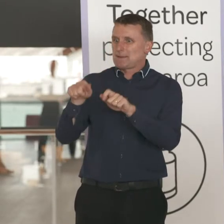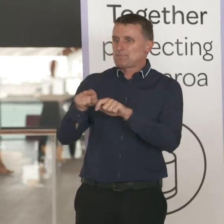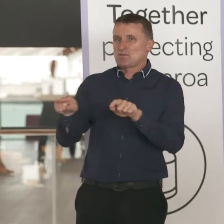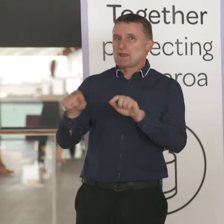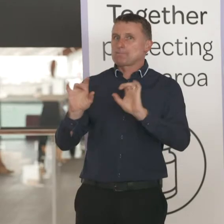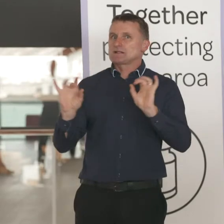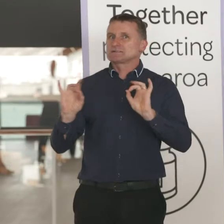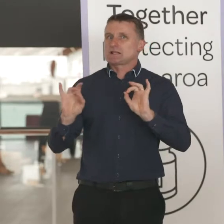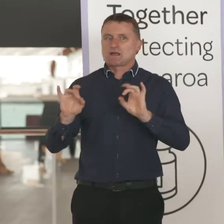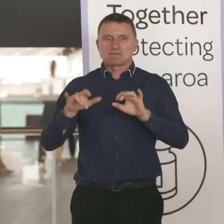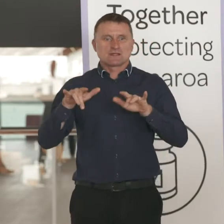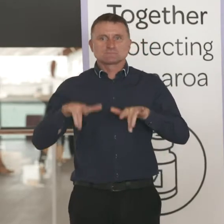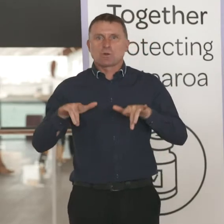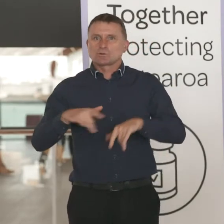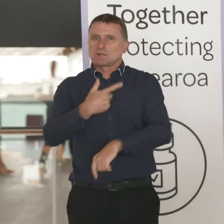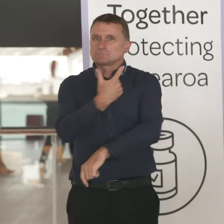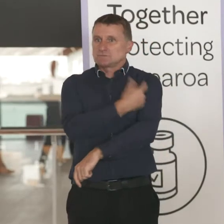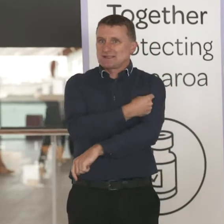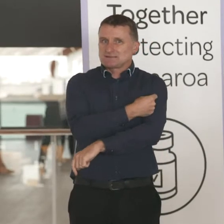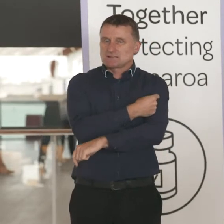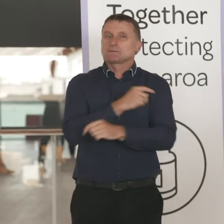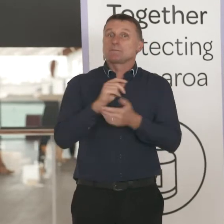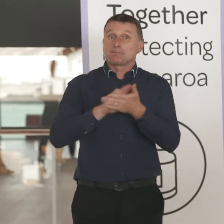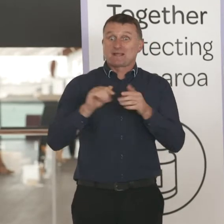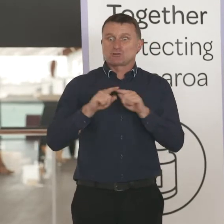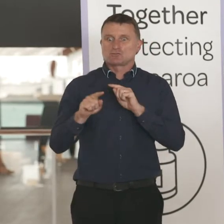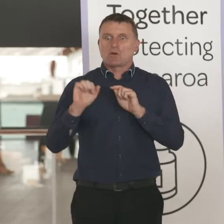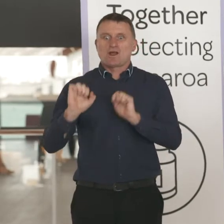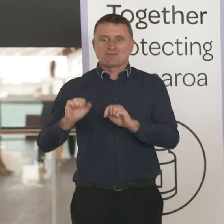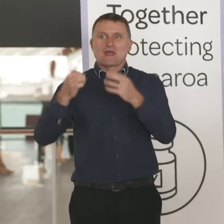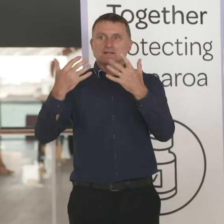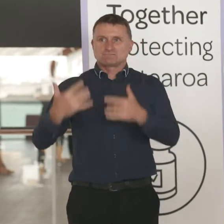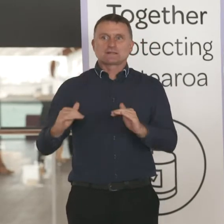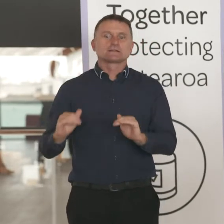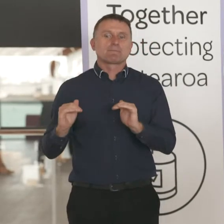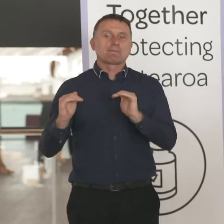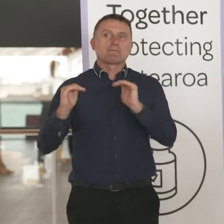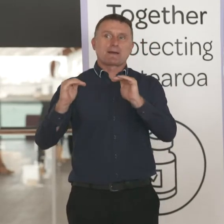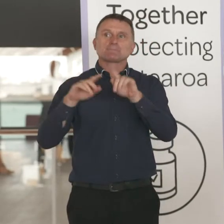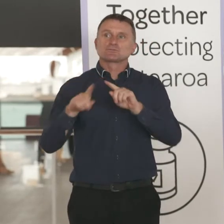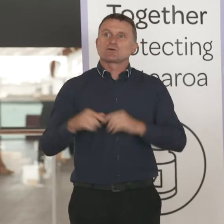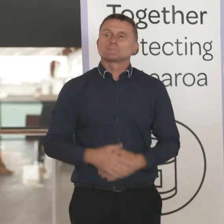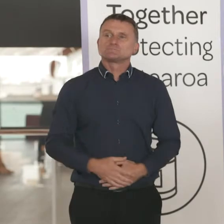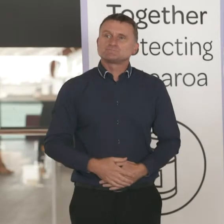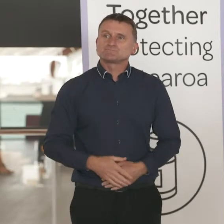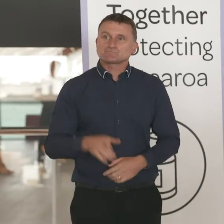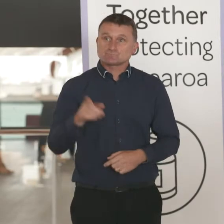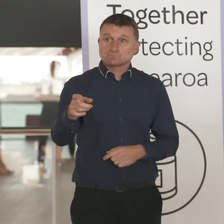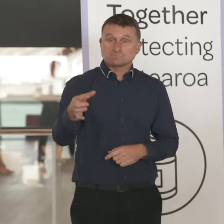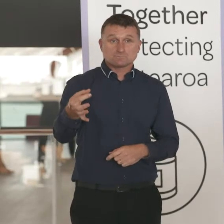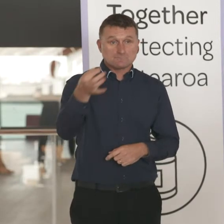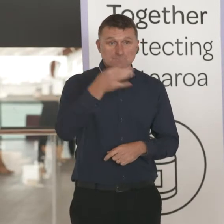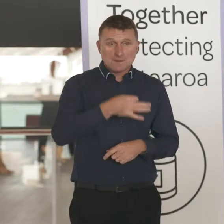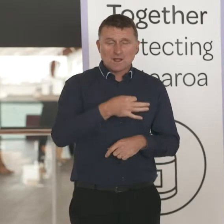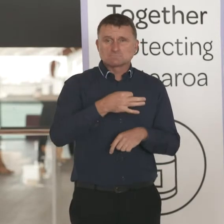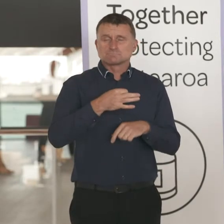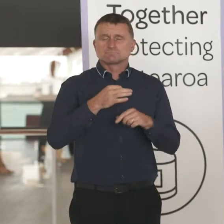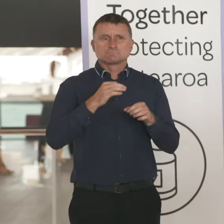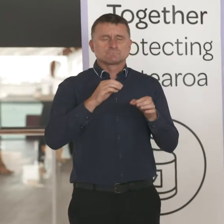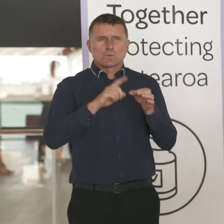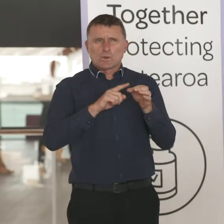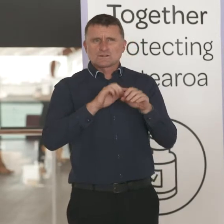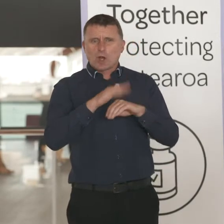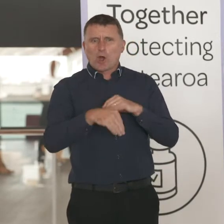remain vigilant in those areas to lift those rates. I've had some comments from Dr. John Bonning around patients in hospital